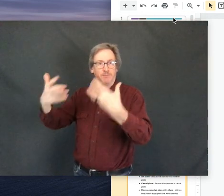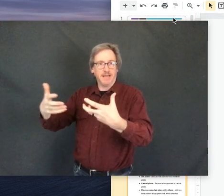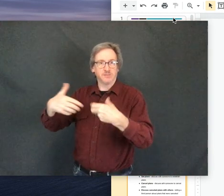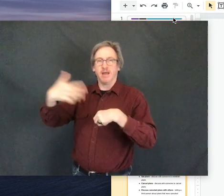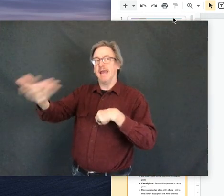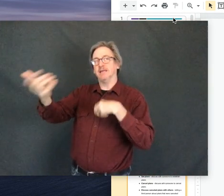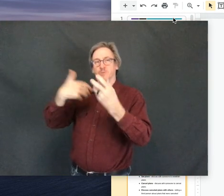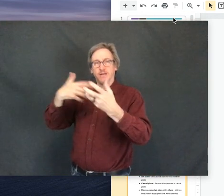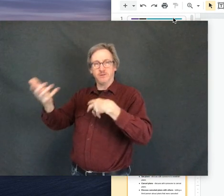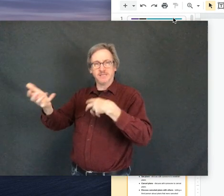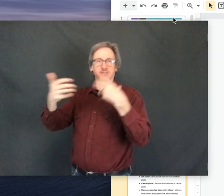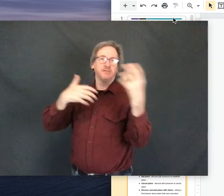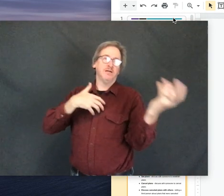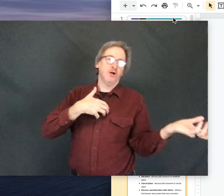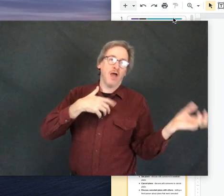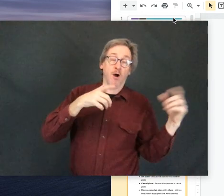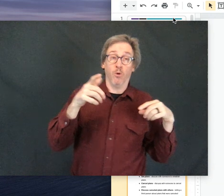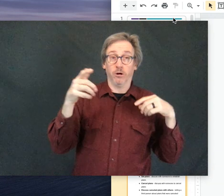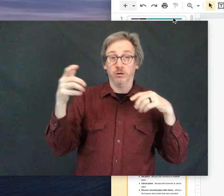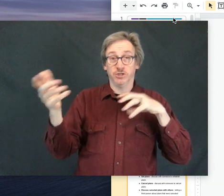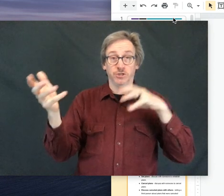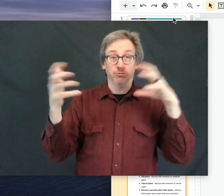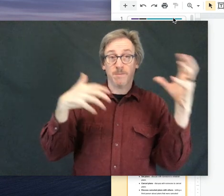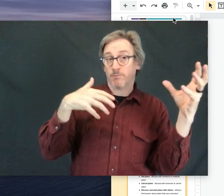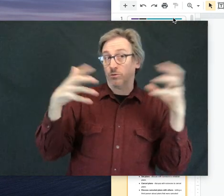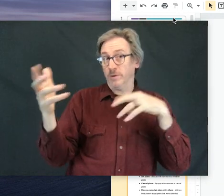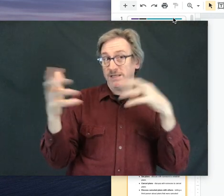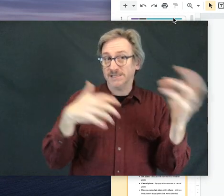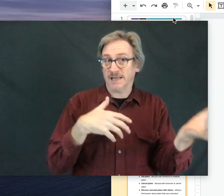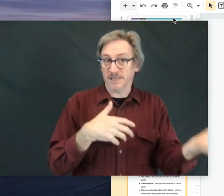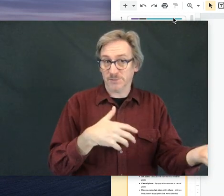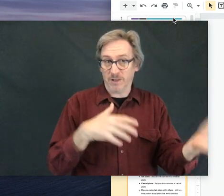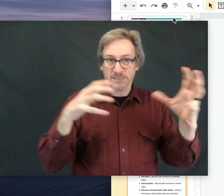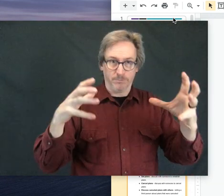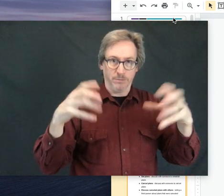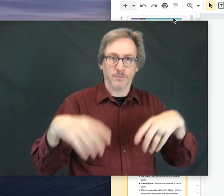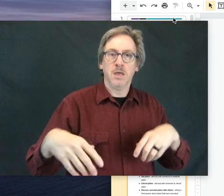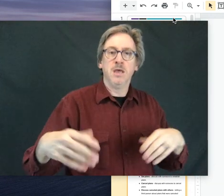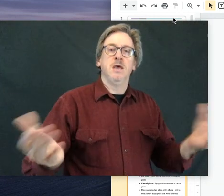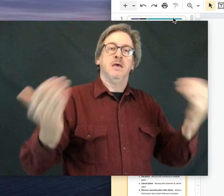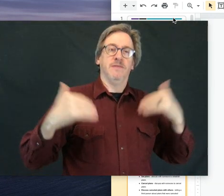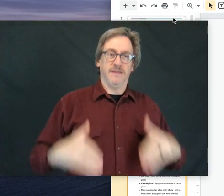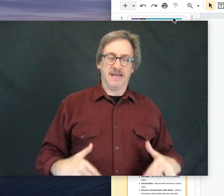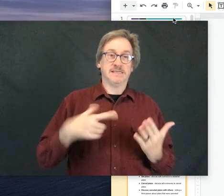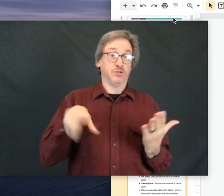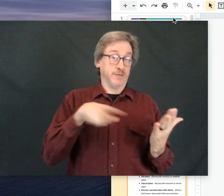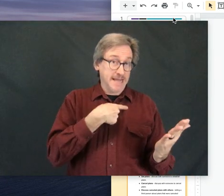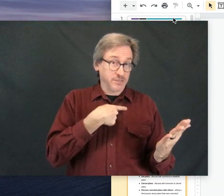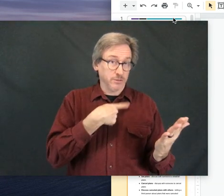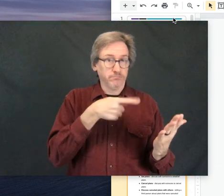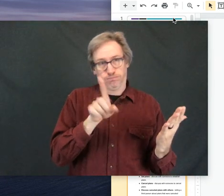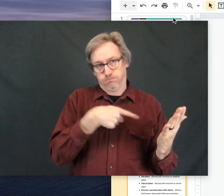set plans? Or, hey, do you want to do this? Or do you remember we set these plans up? Then the next